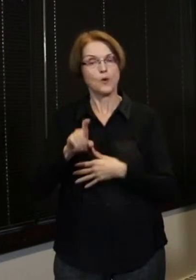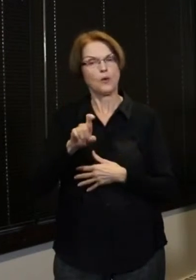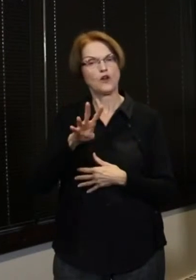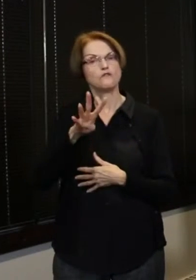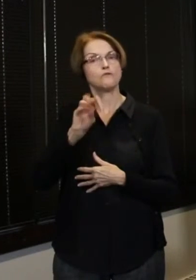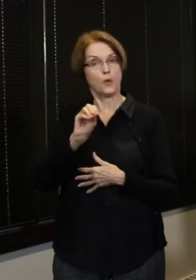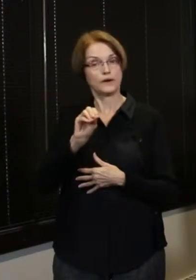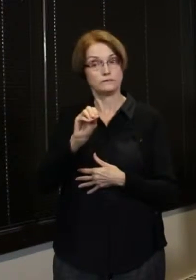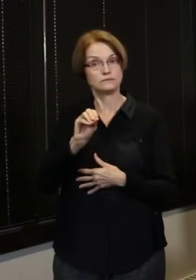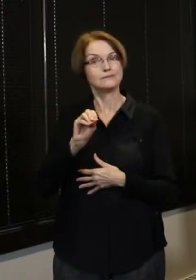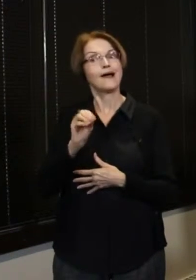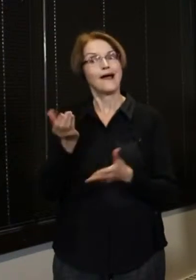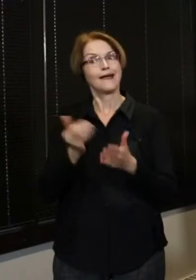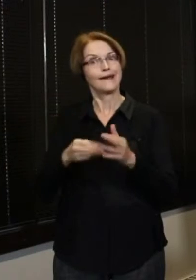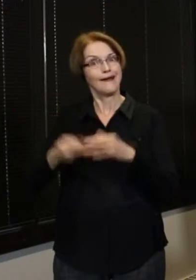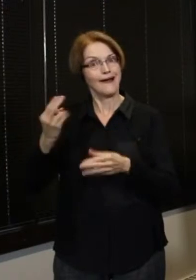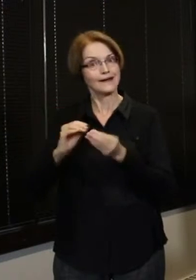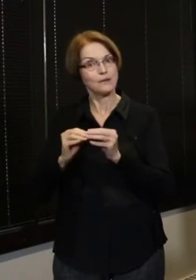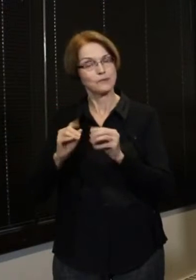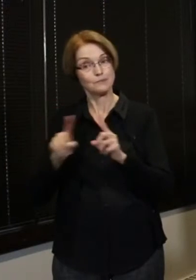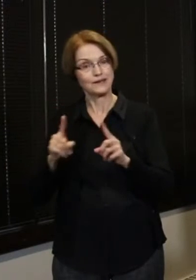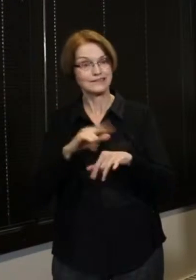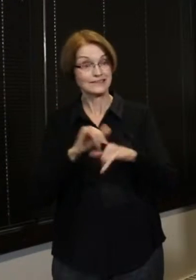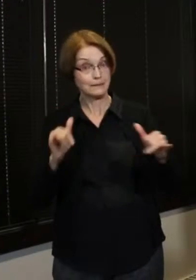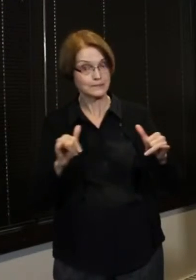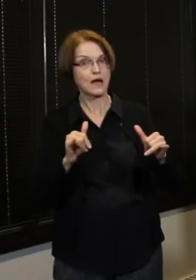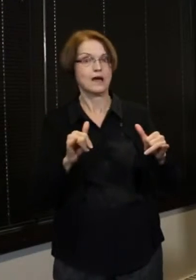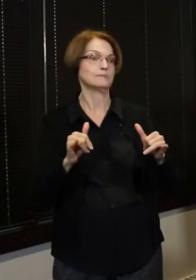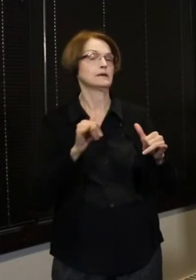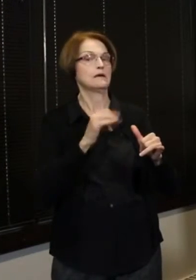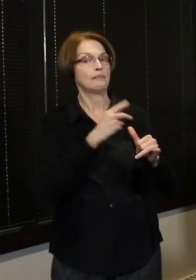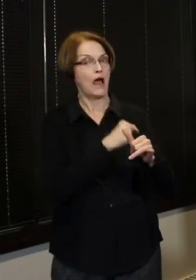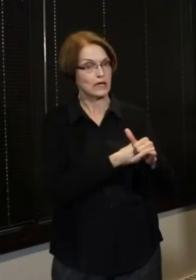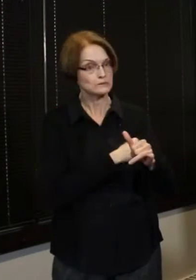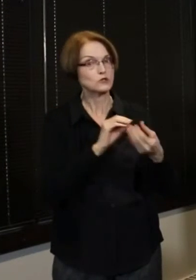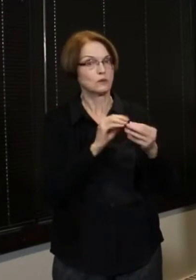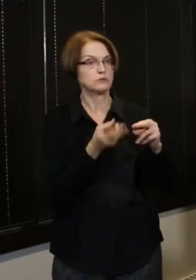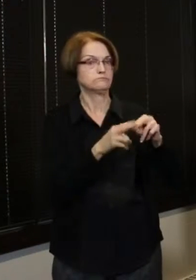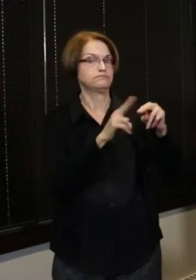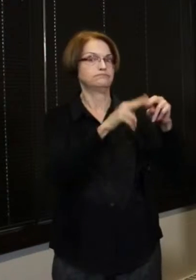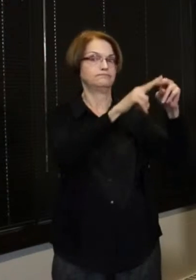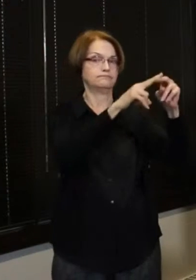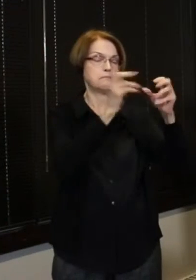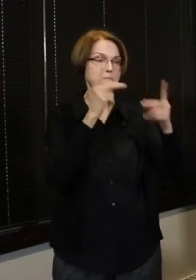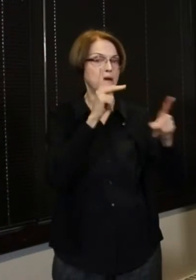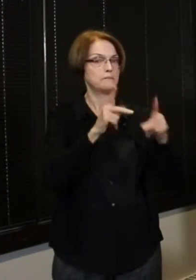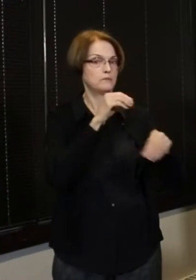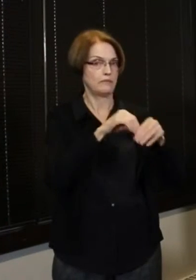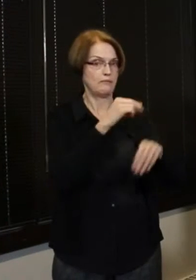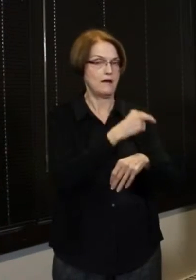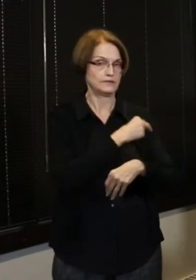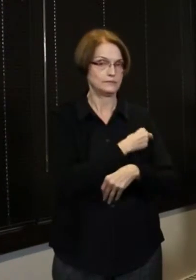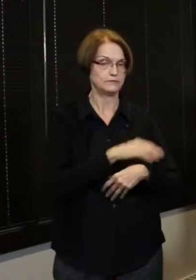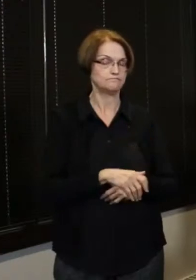Again, very high number, but we have high numbers within our hospitals, so this is to be seen.